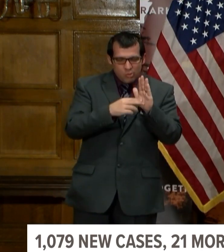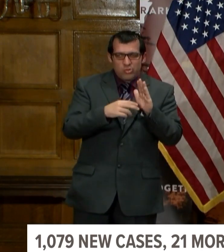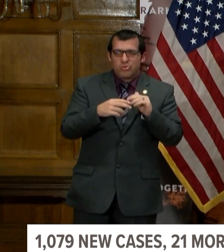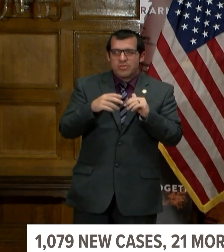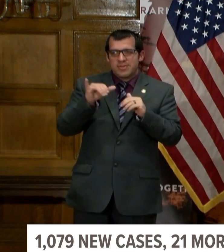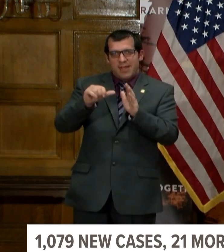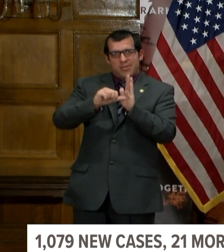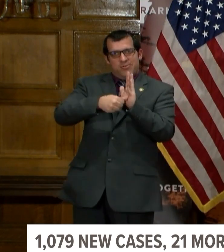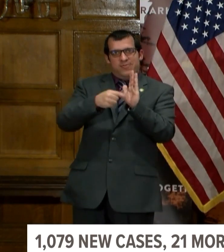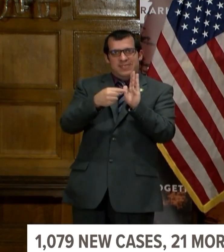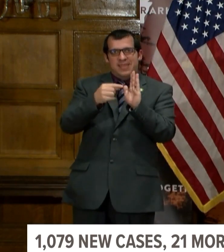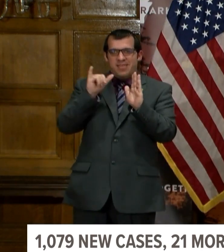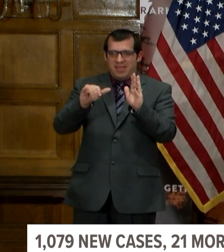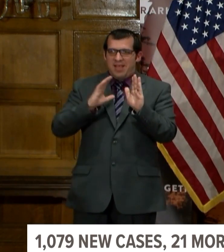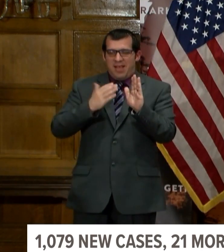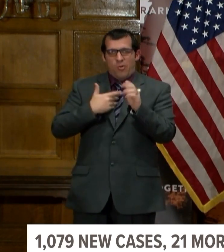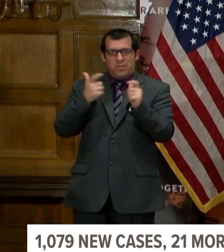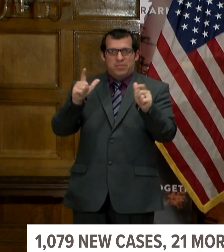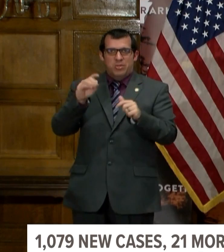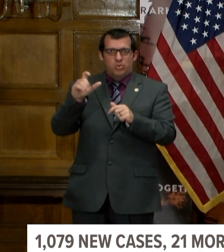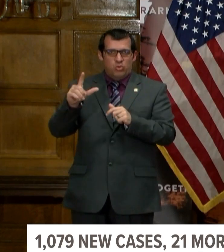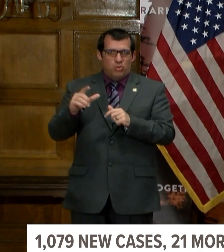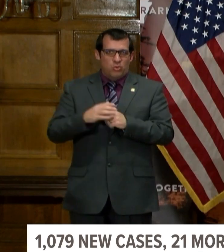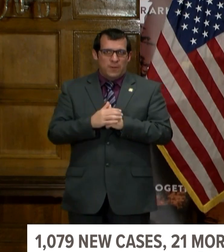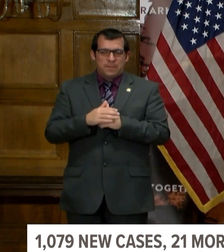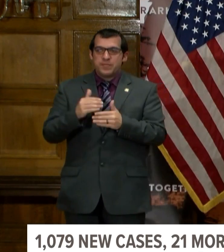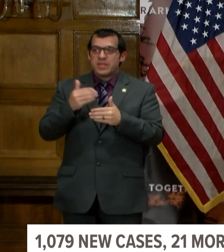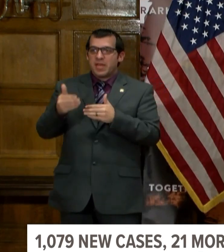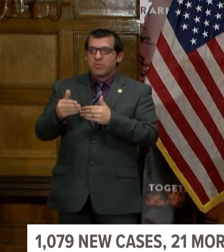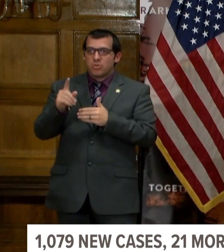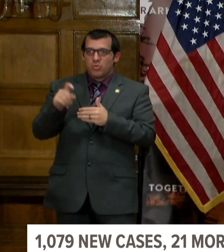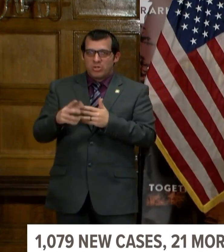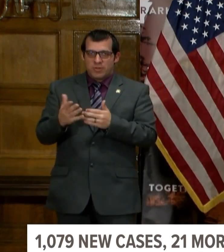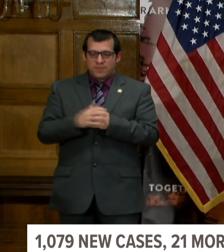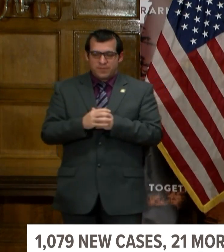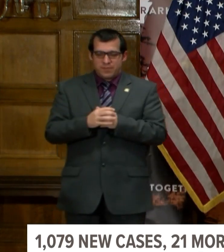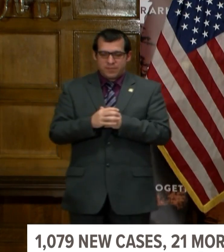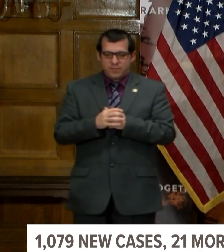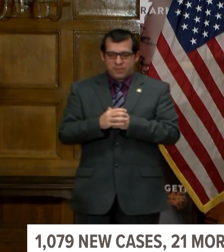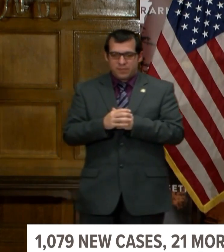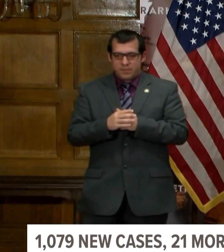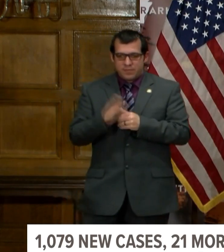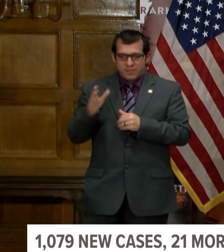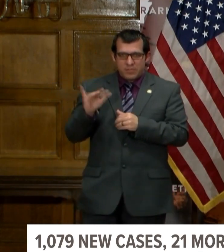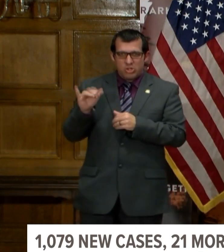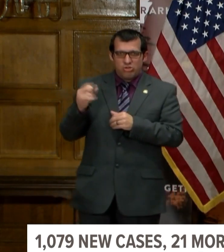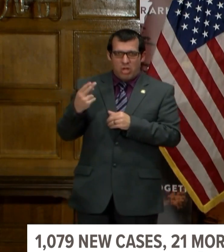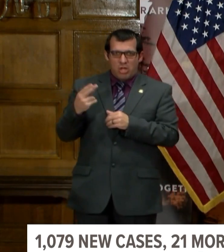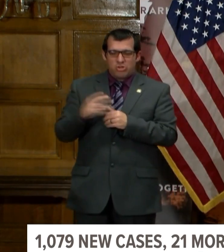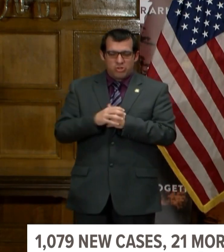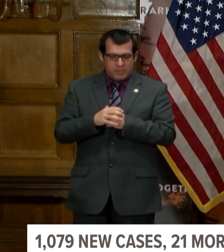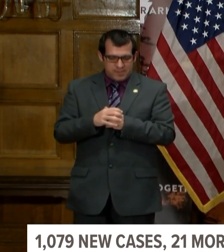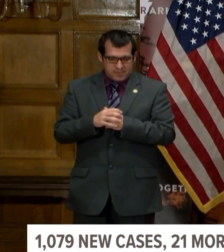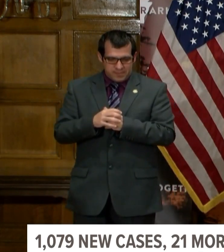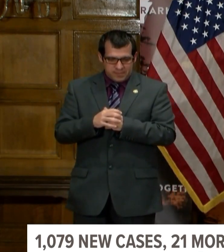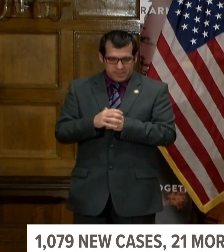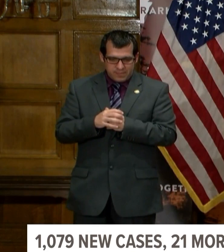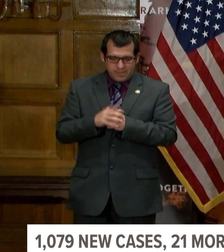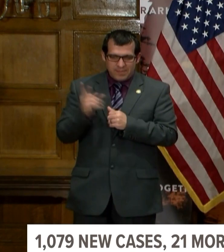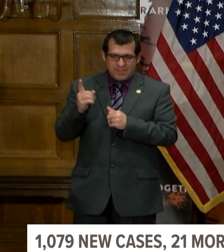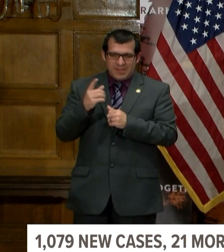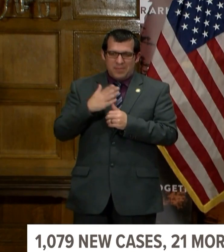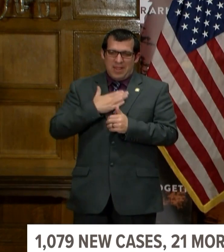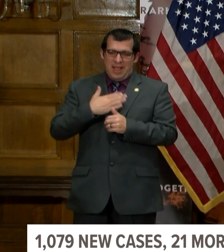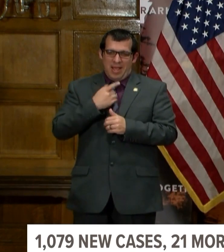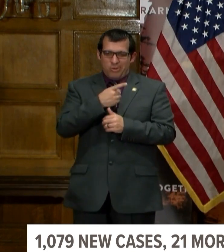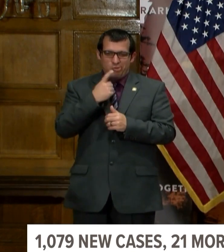the ultimate tool that we have. Next question. Hey, Governor, it's Josh White at KEIT, and I'm kind of glad you said that last